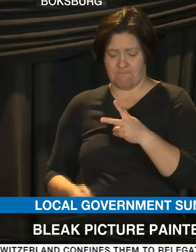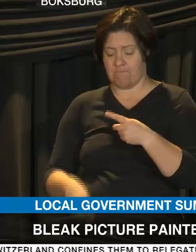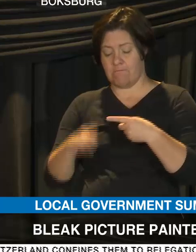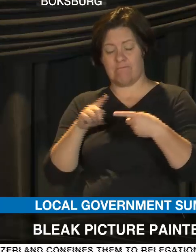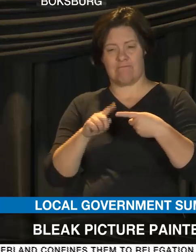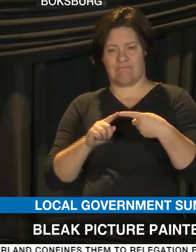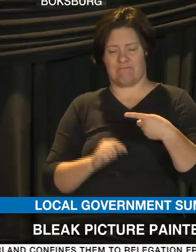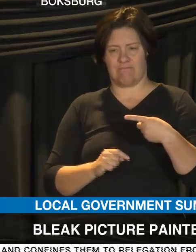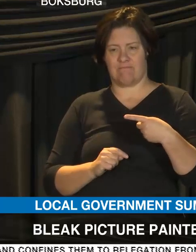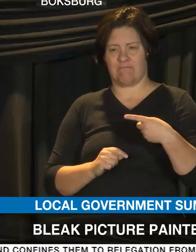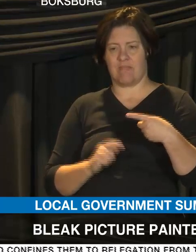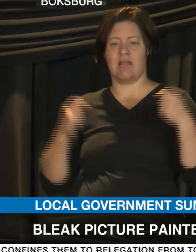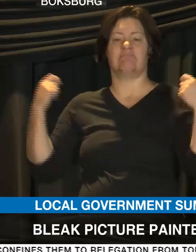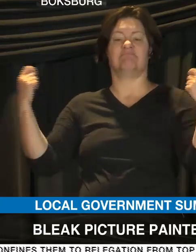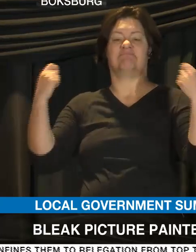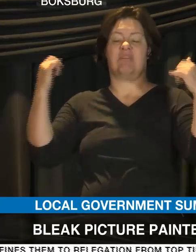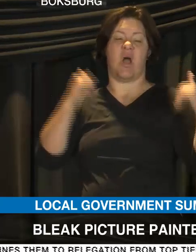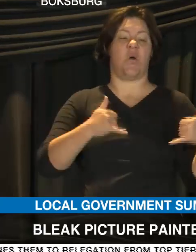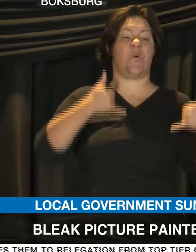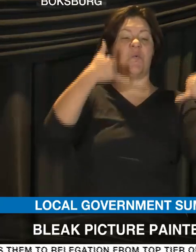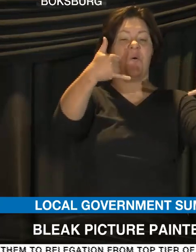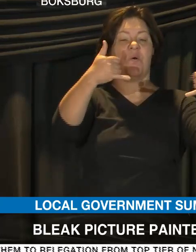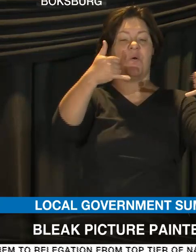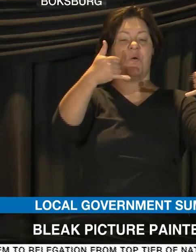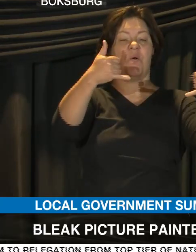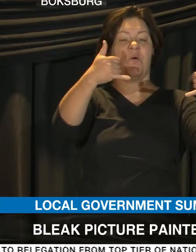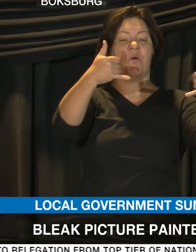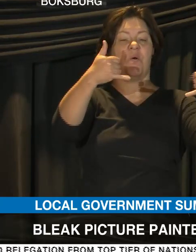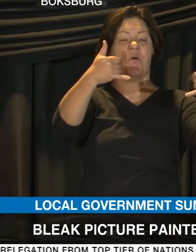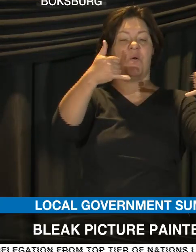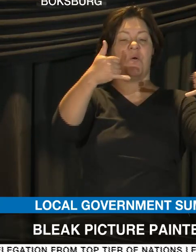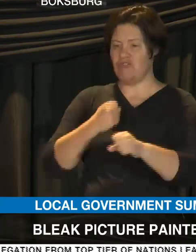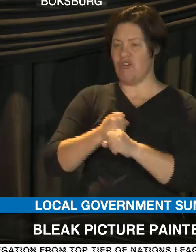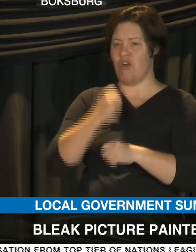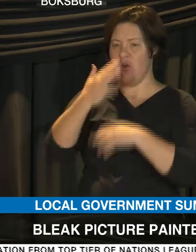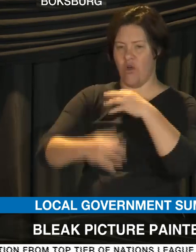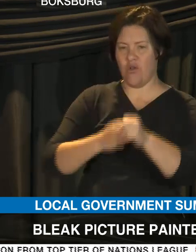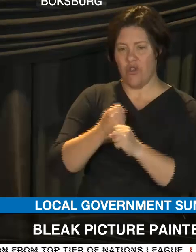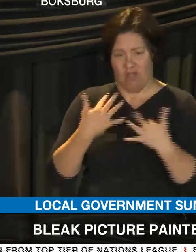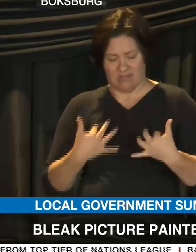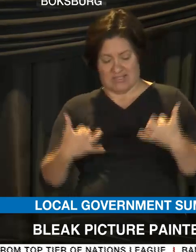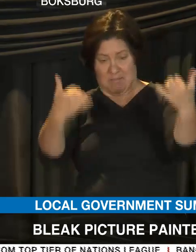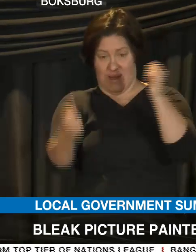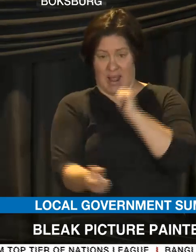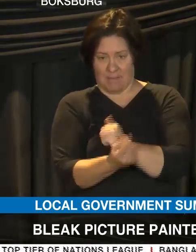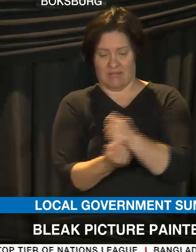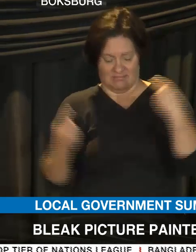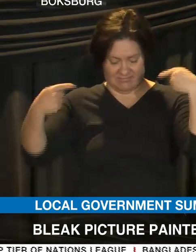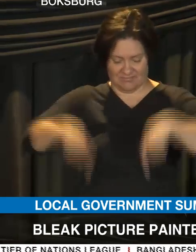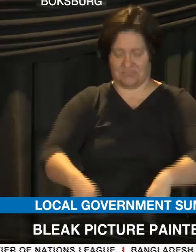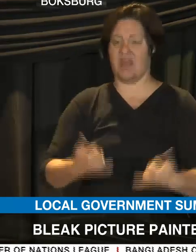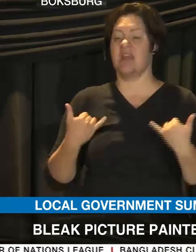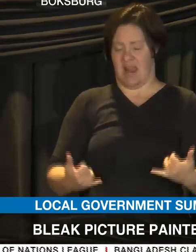awards ceremony when we hold this forum every year. and where we will come here and